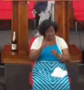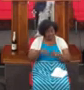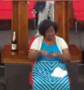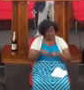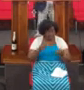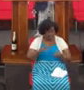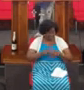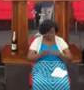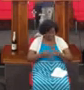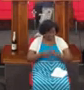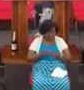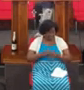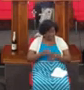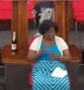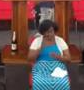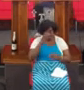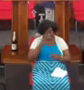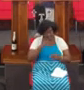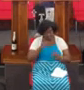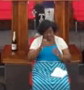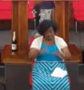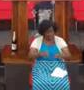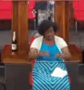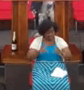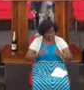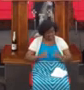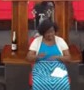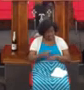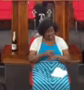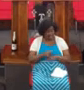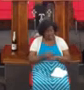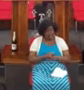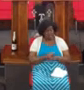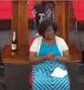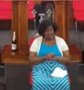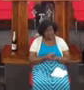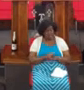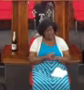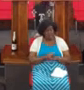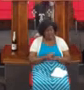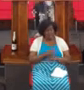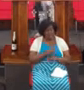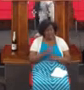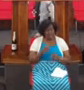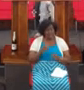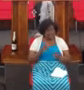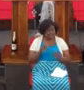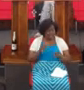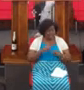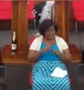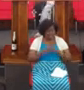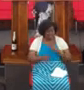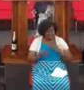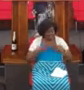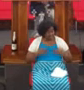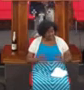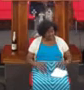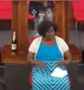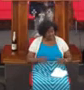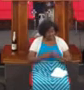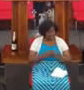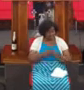chains and stepped on the tombs in the graveyard and tore his clothes and was running